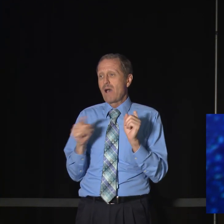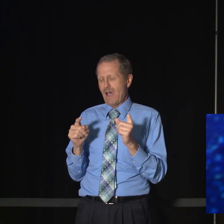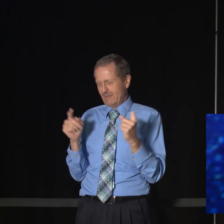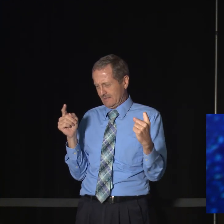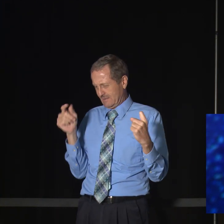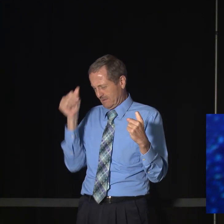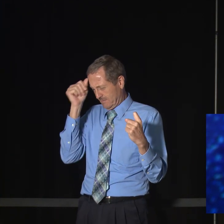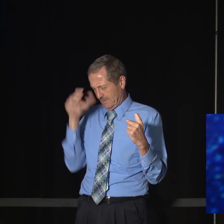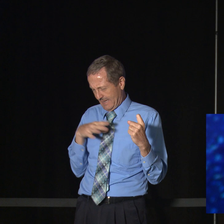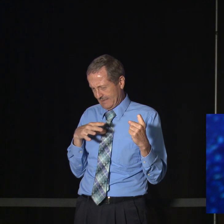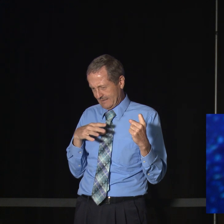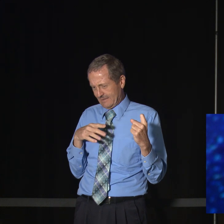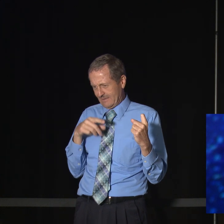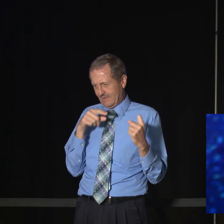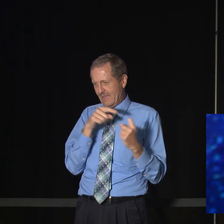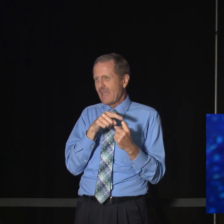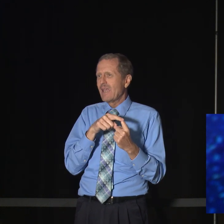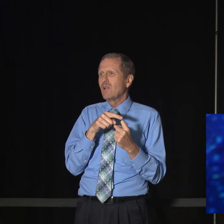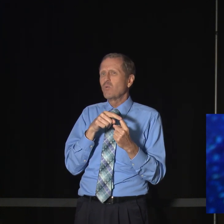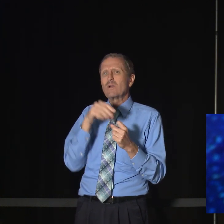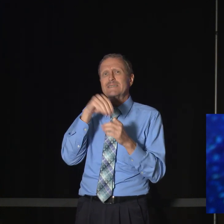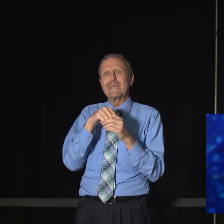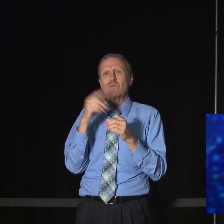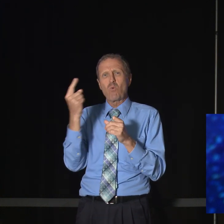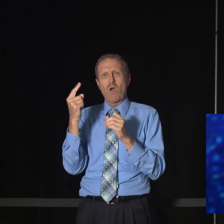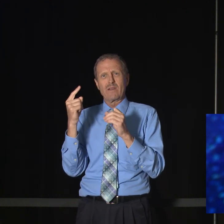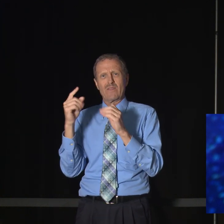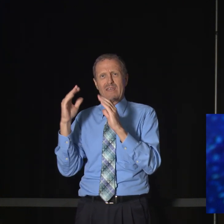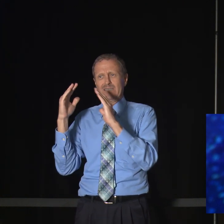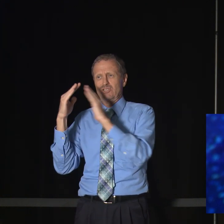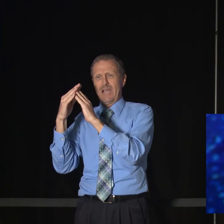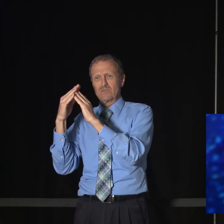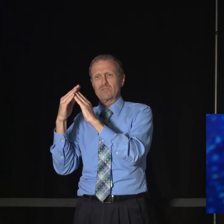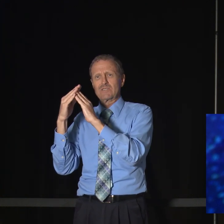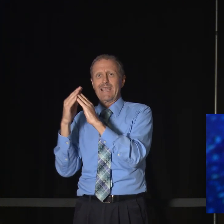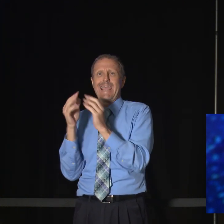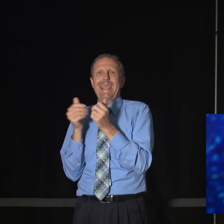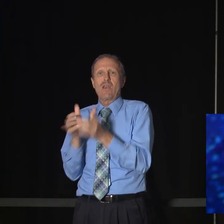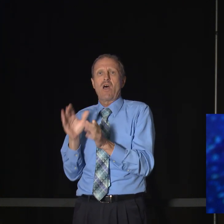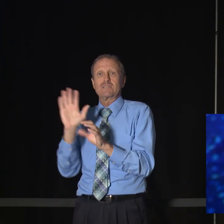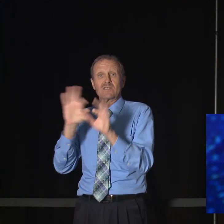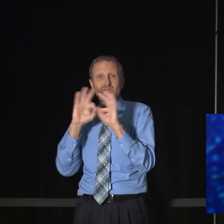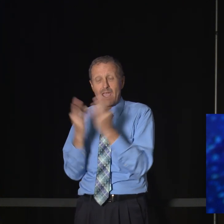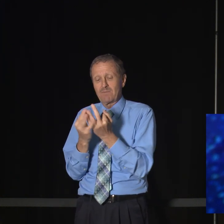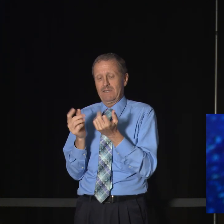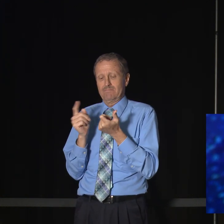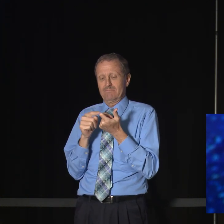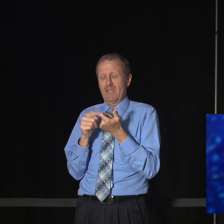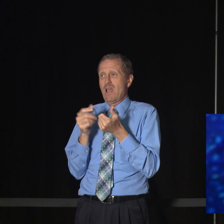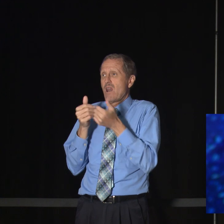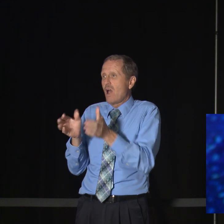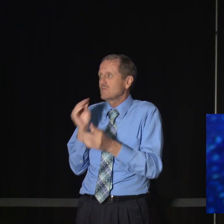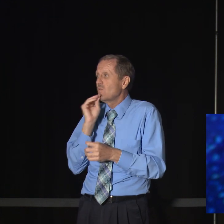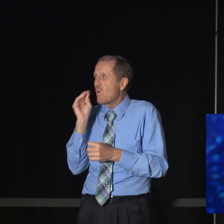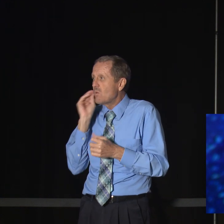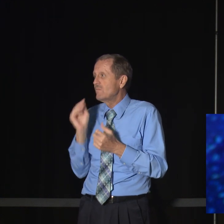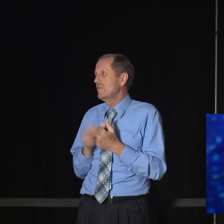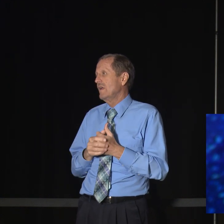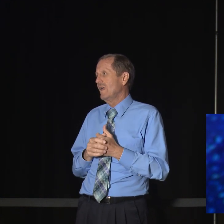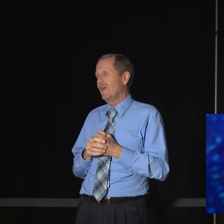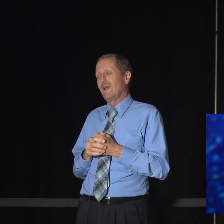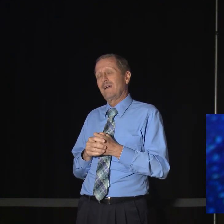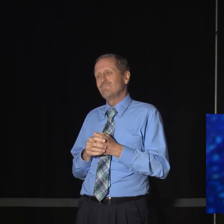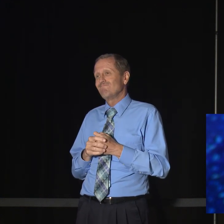man that was in one of the shelters. He lost his family, he lost his home, and he was like a little